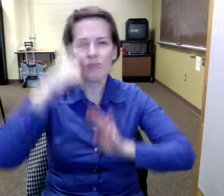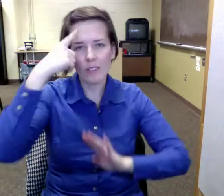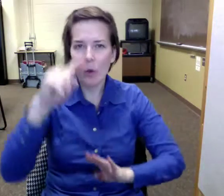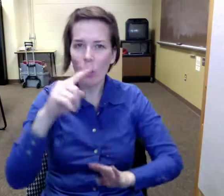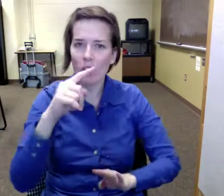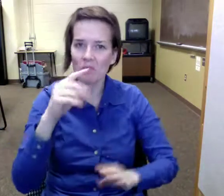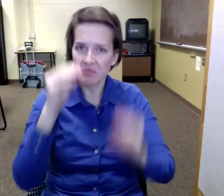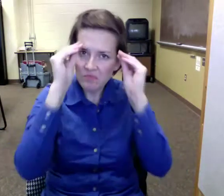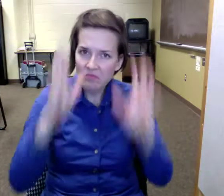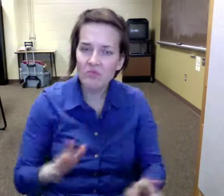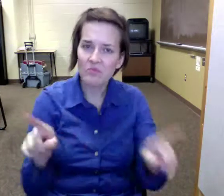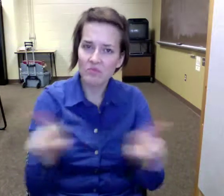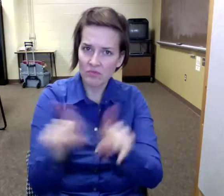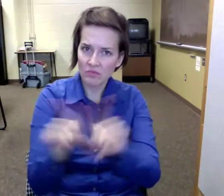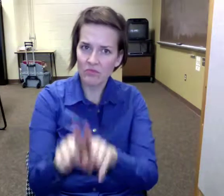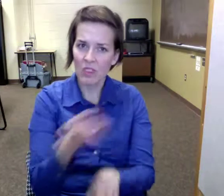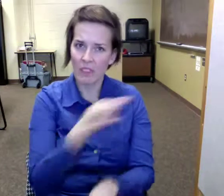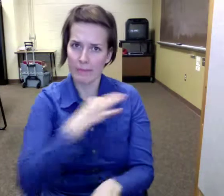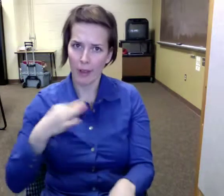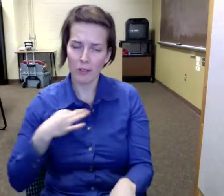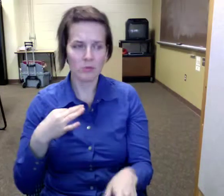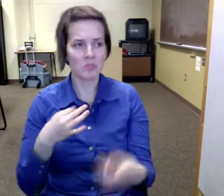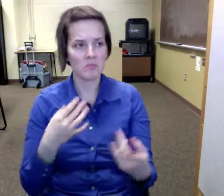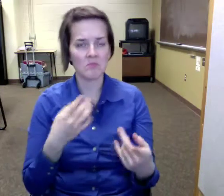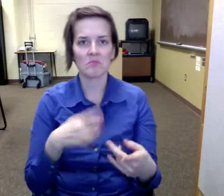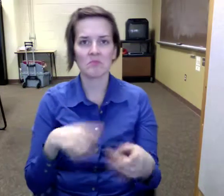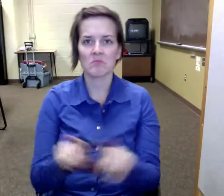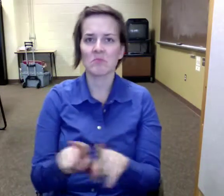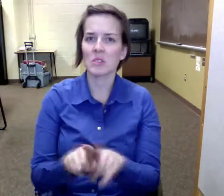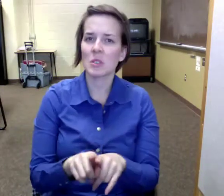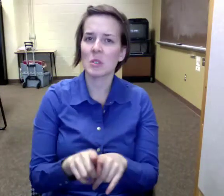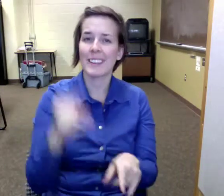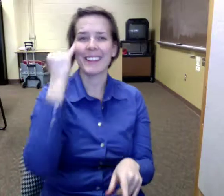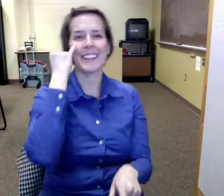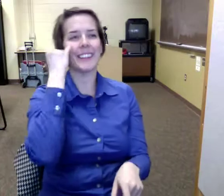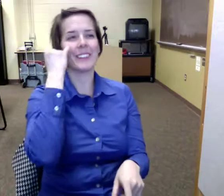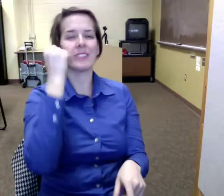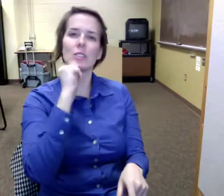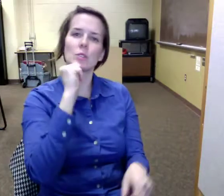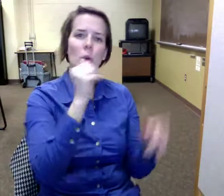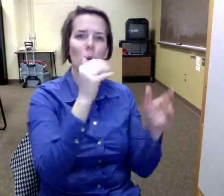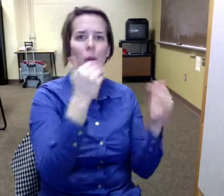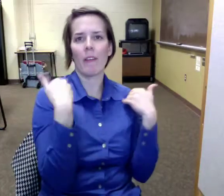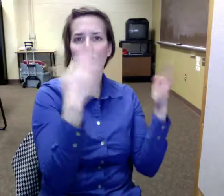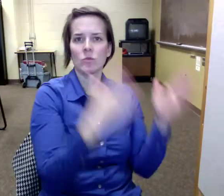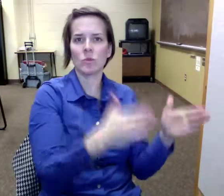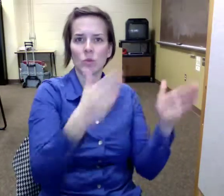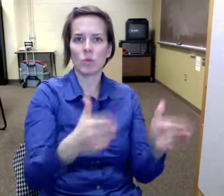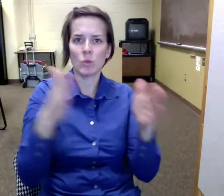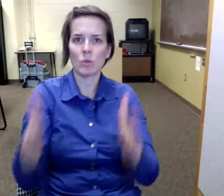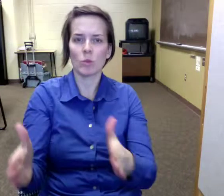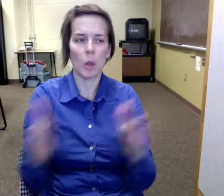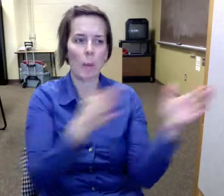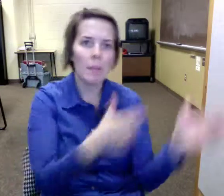you're left sort of to your own devices, wandering around picking up bits and pieces of information in a very disorganized way.